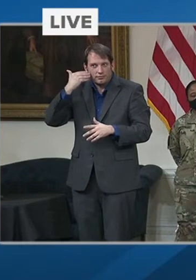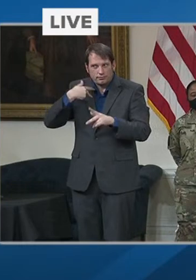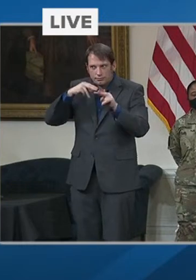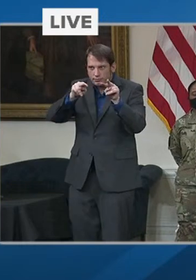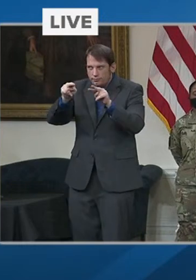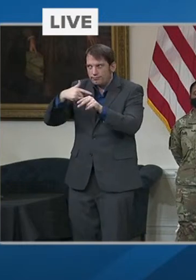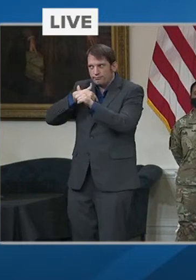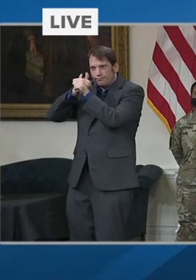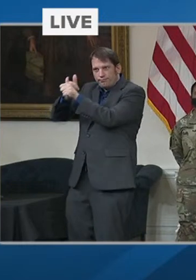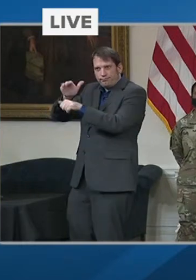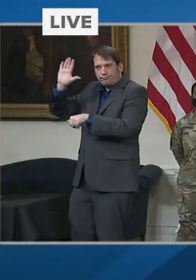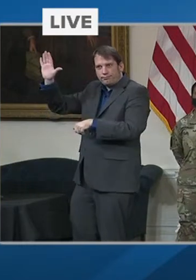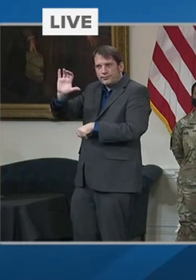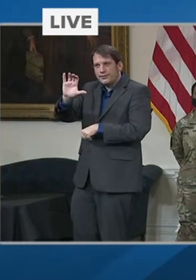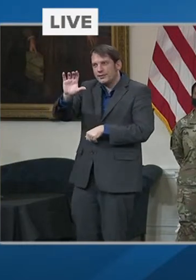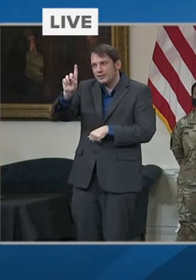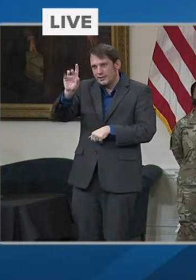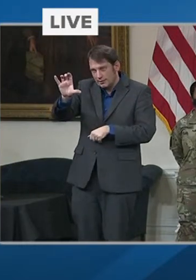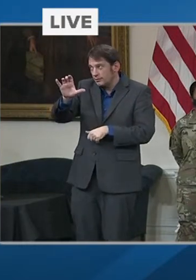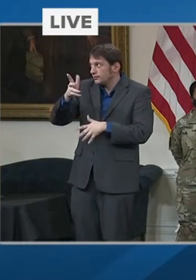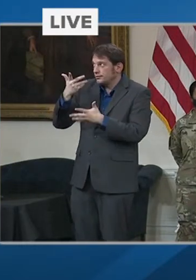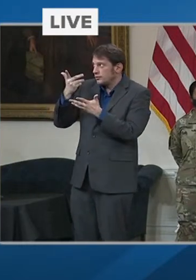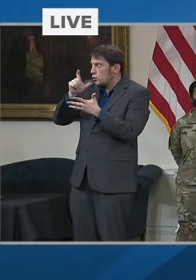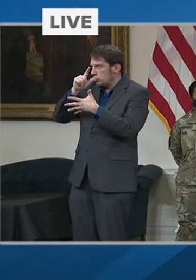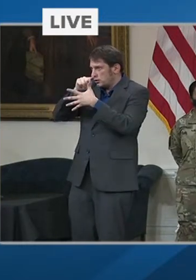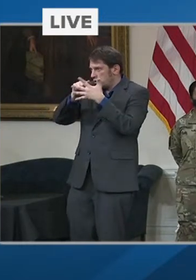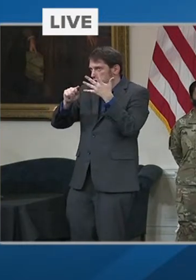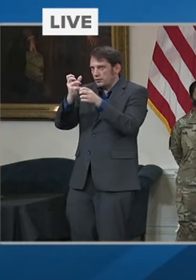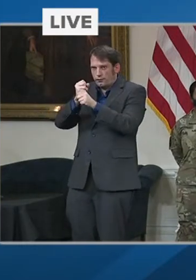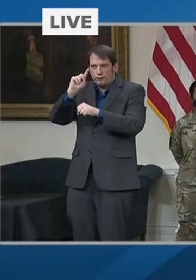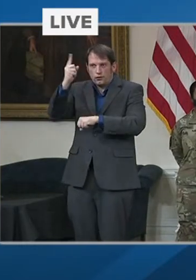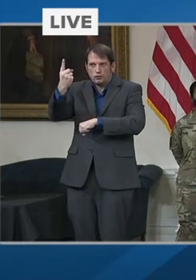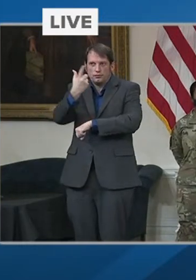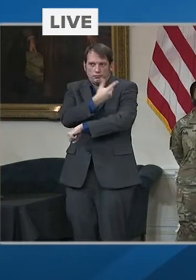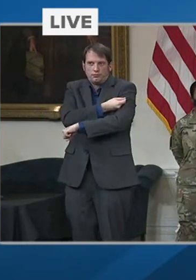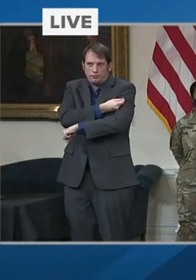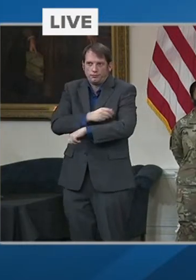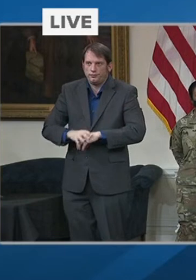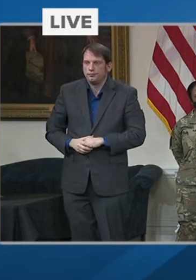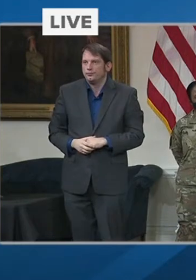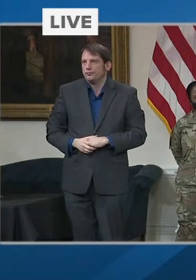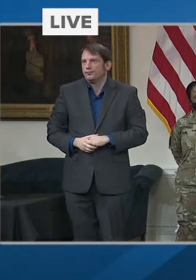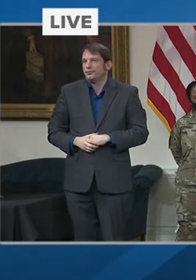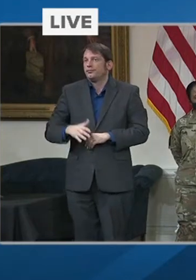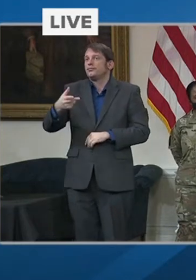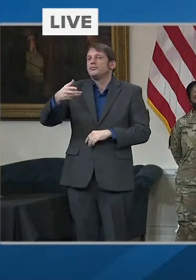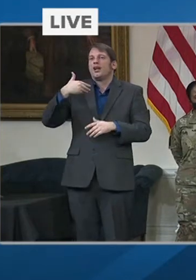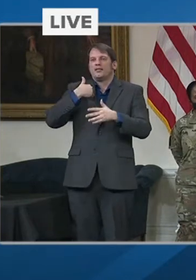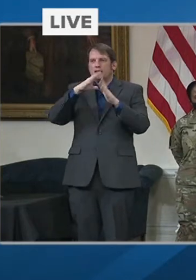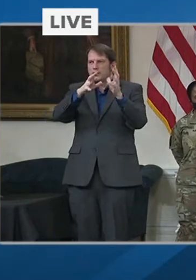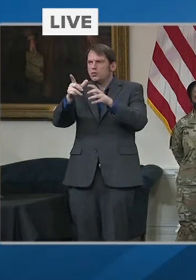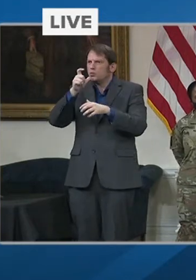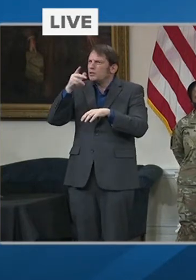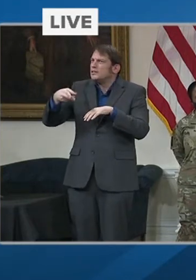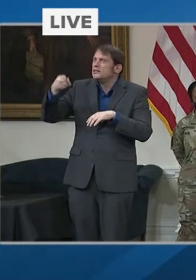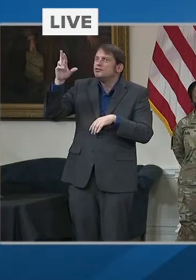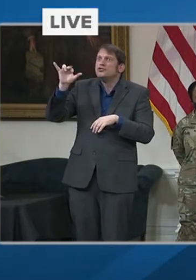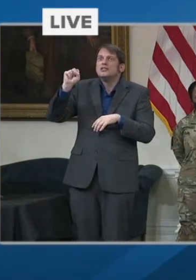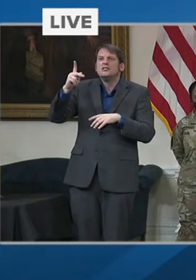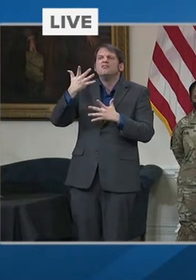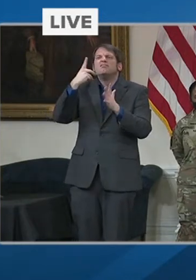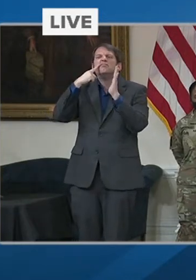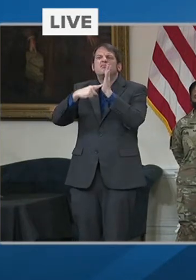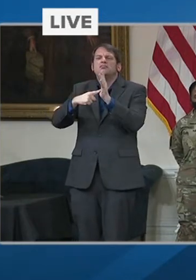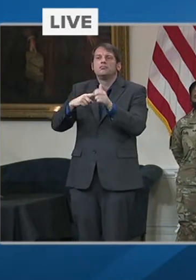a vaccine earlier. These new high-risk conditions are cancer patients currently